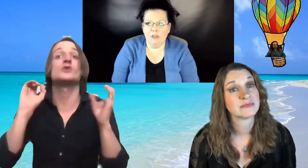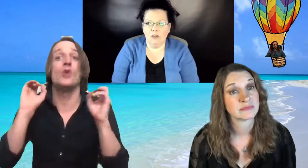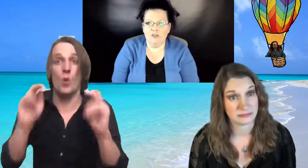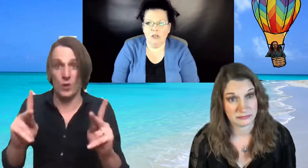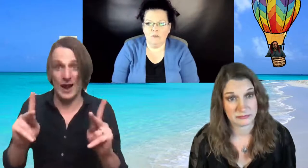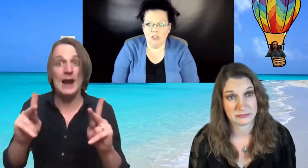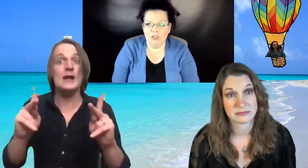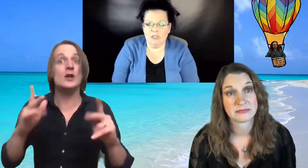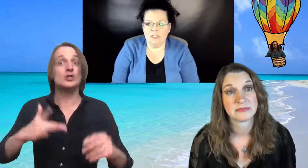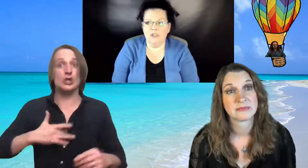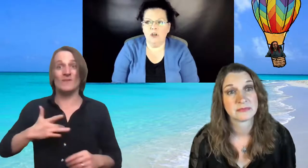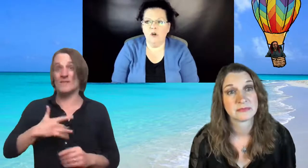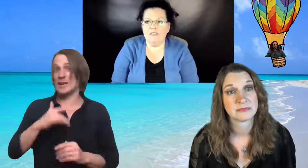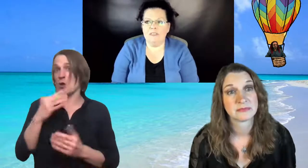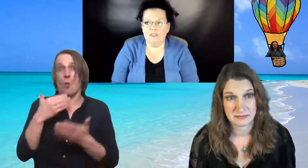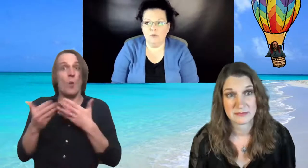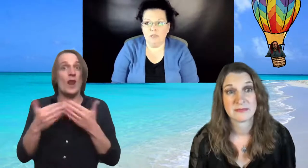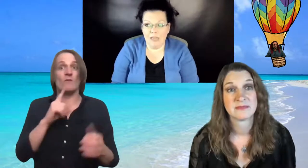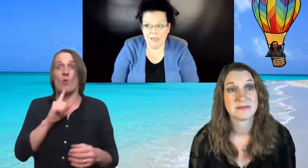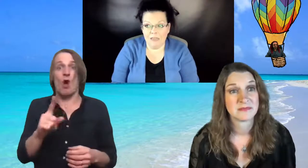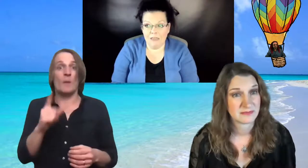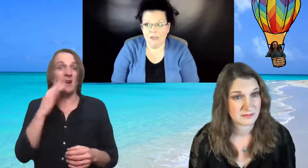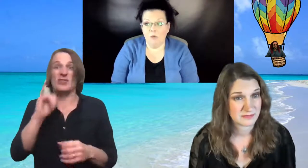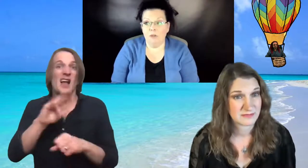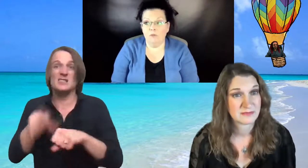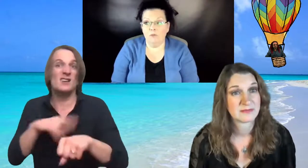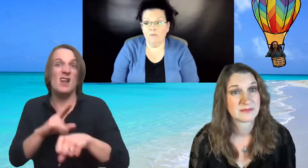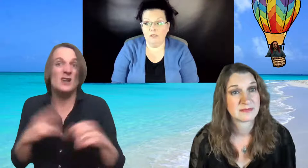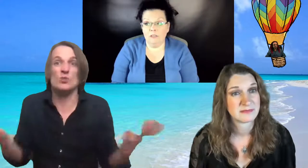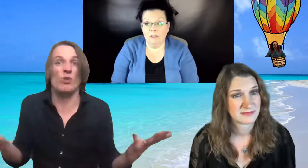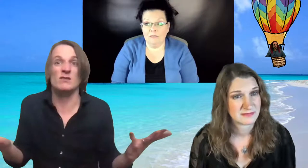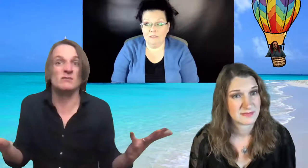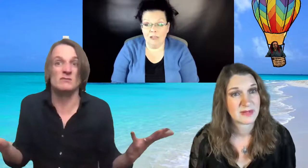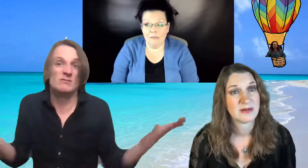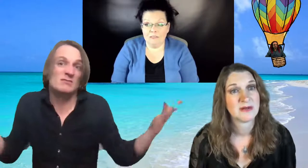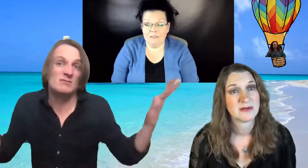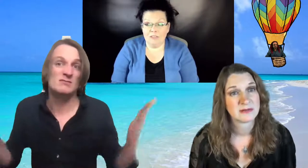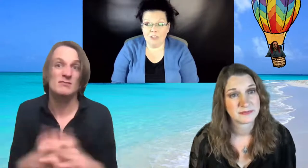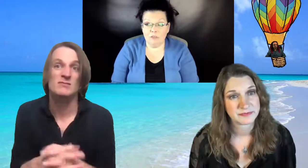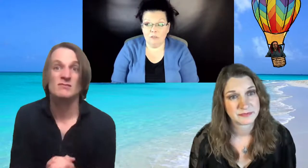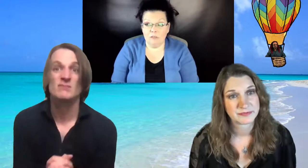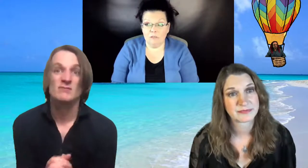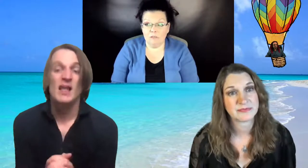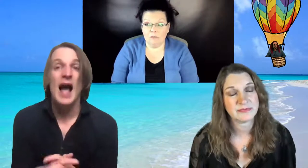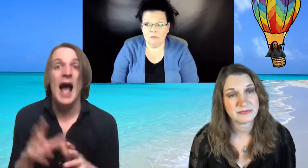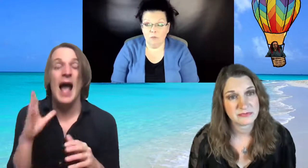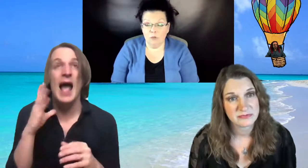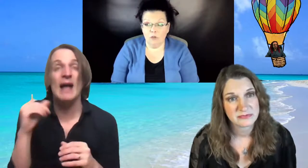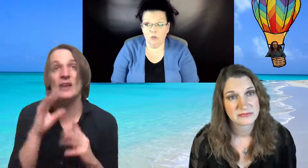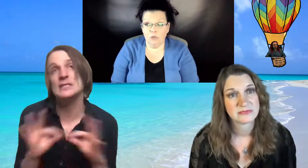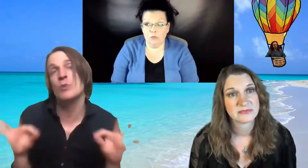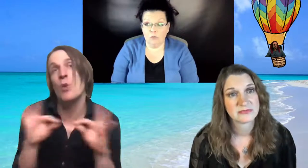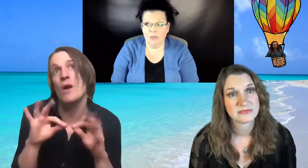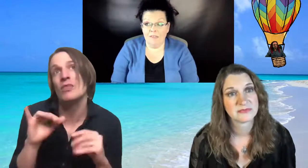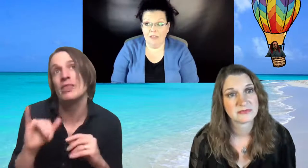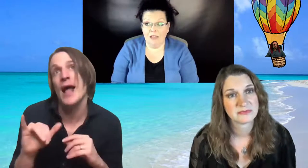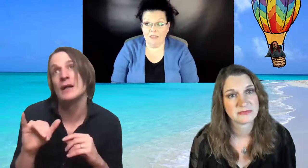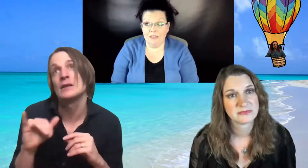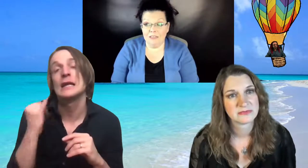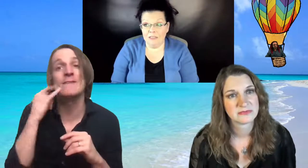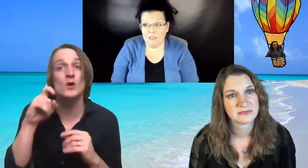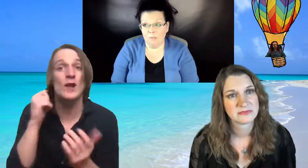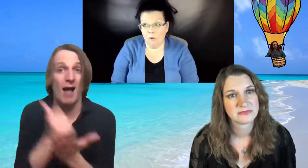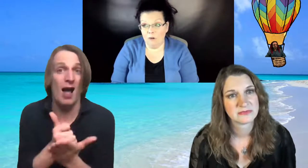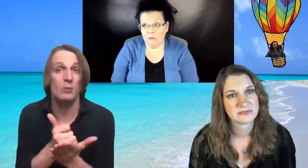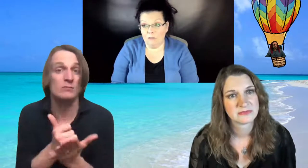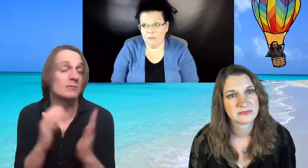And what the younger generation needs to know is it's okay what you are feeling at this time. It's natural what you're going through. And that I